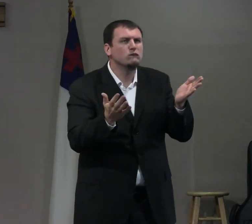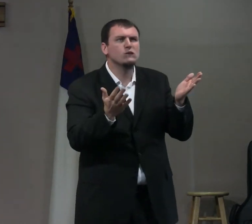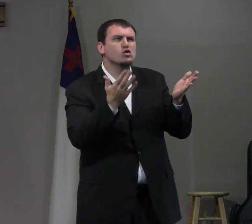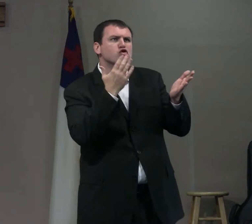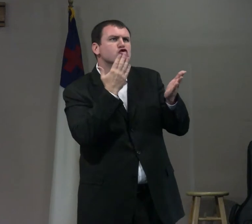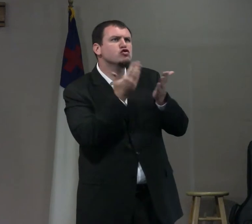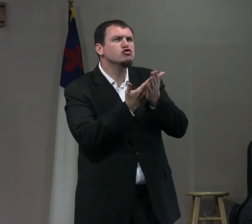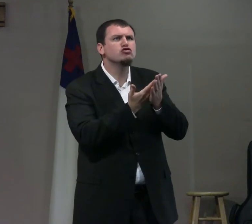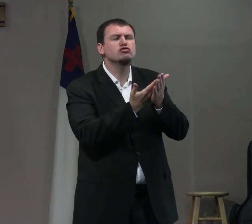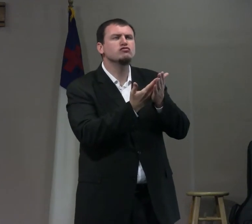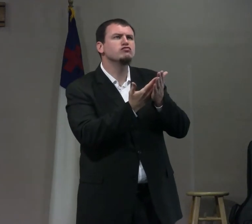Where does it fall on the